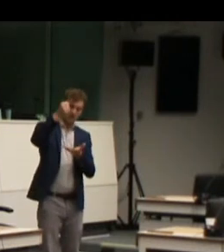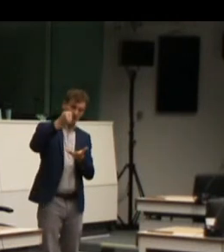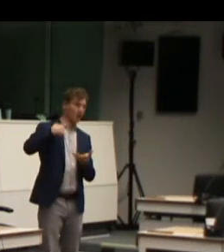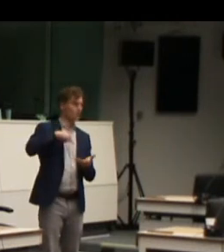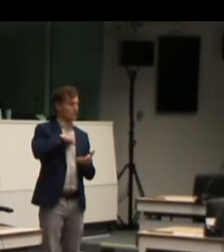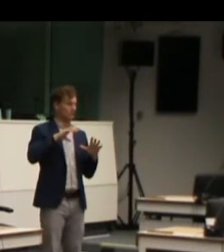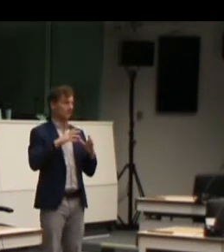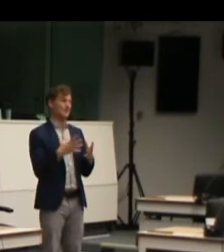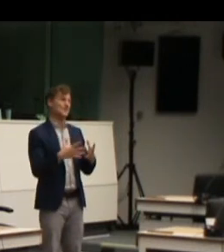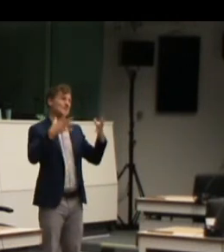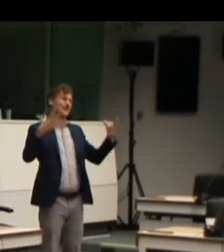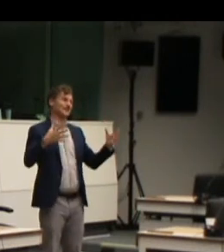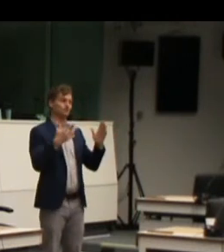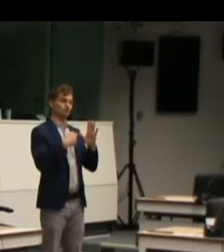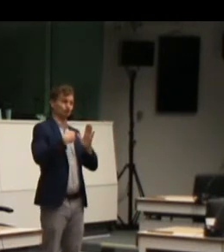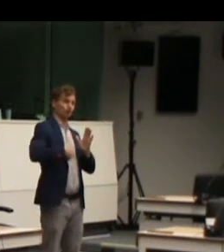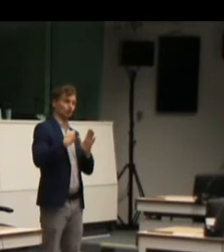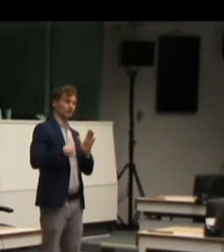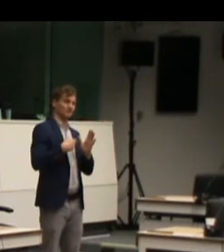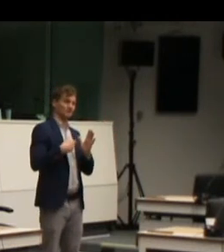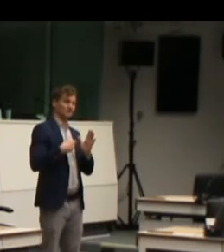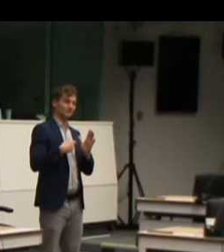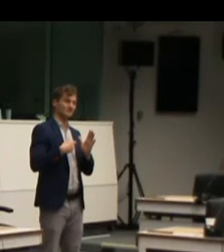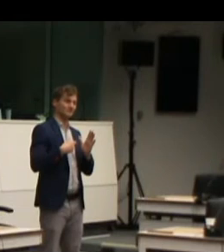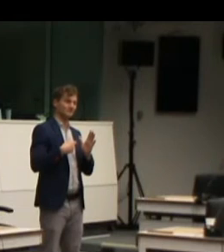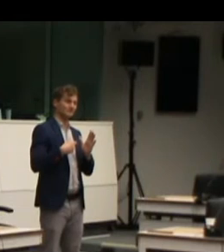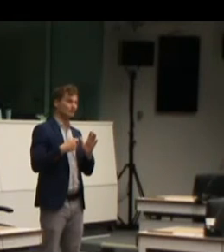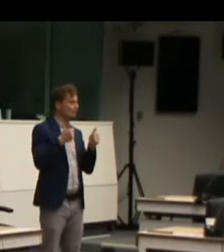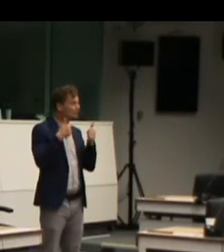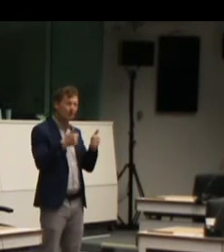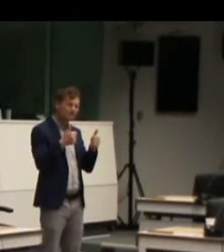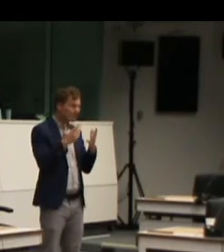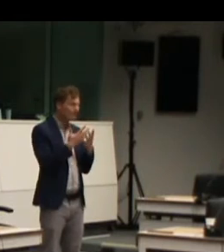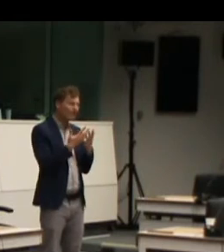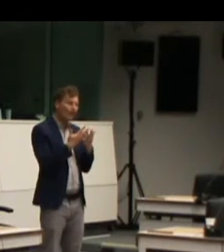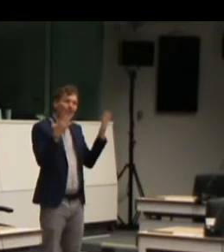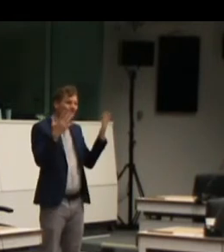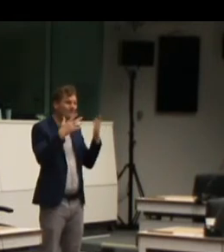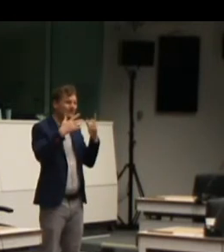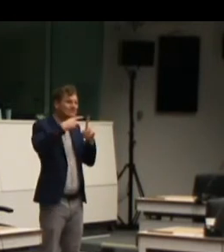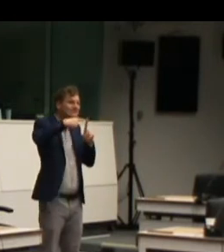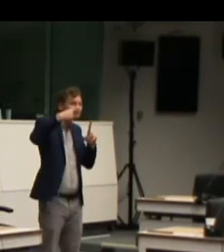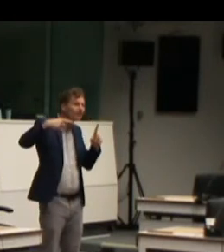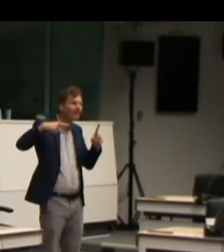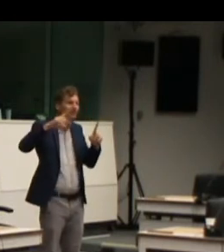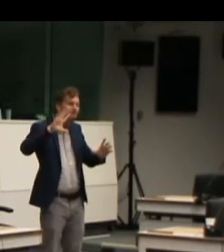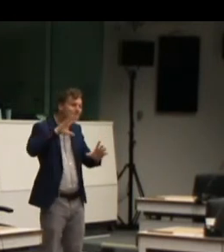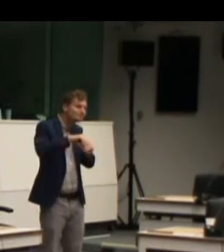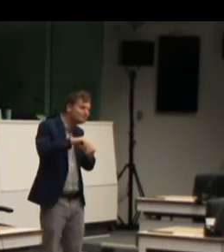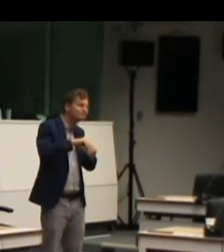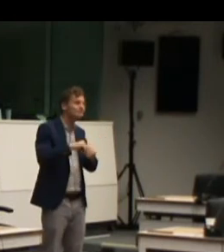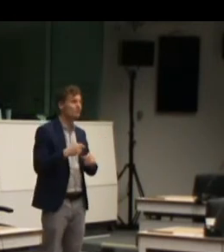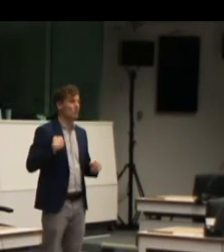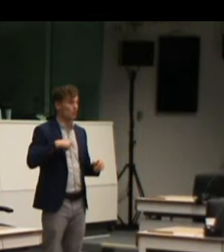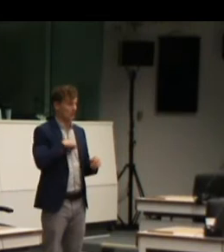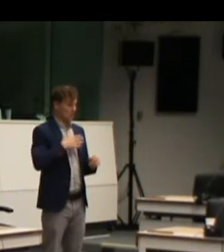Whale. Now, a fantastic project, again, lots of digital stuff. So we'll be looking to